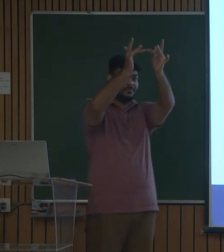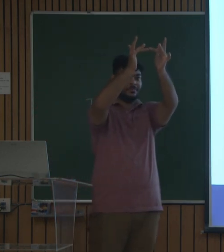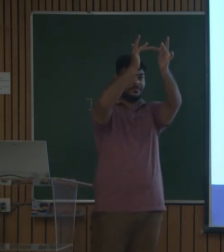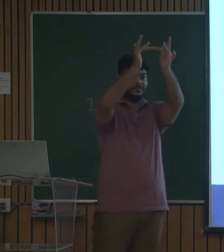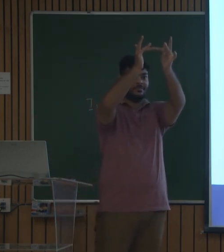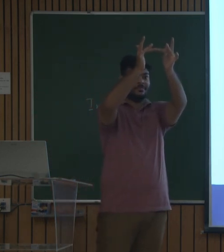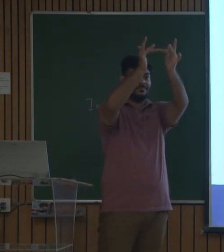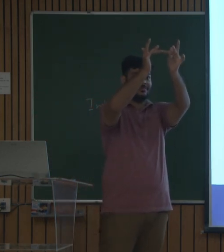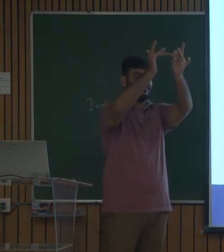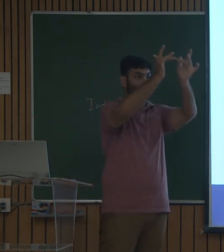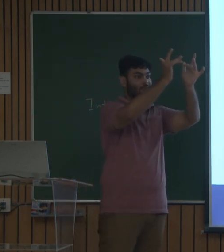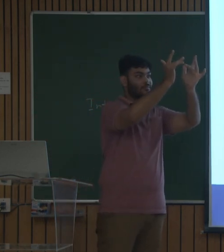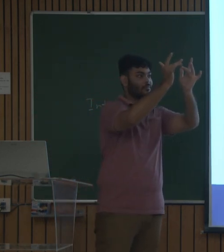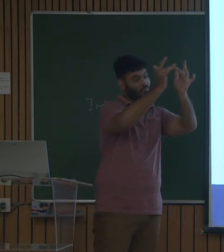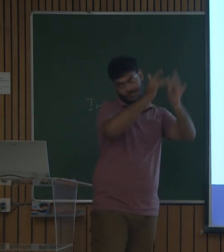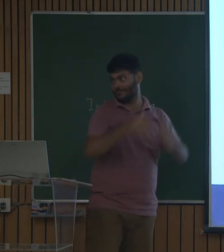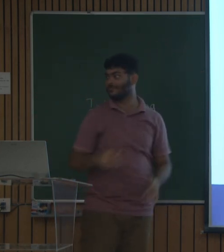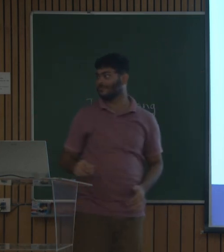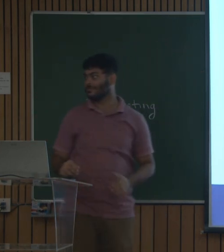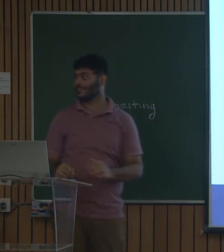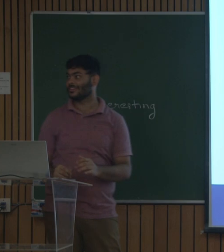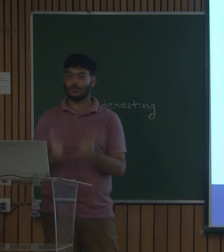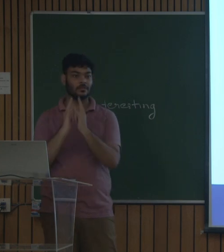And Wi-Fi goes like this. 2 antennas.